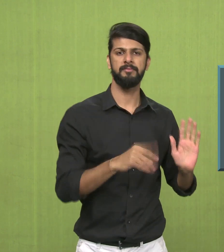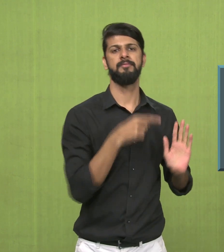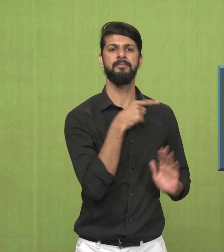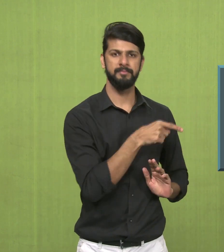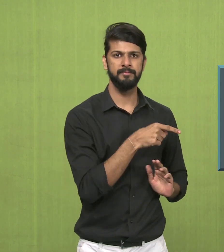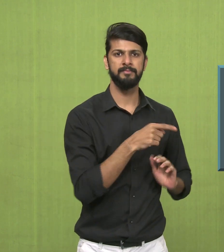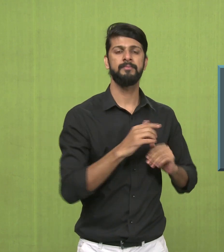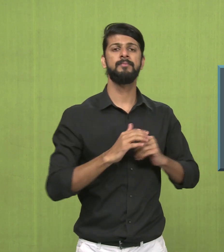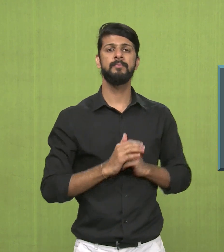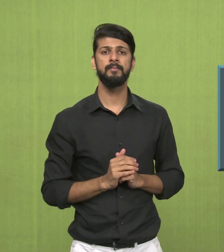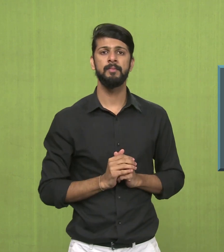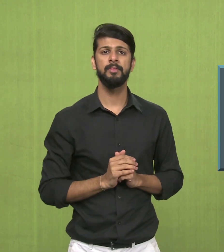an ideological perspective.